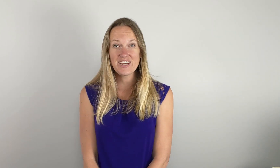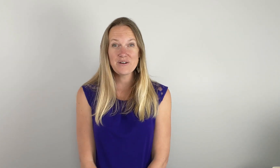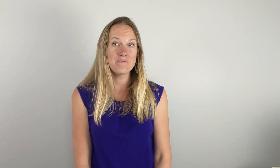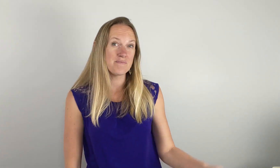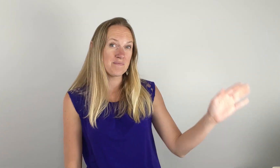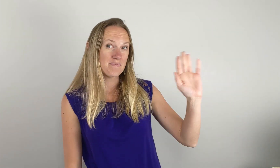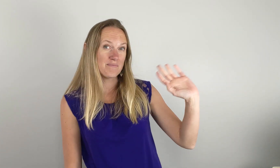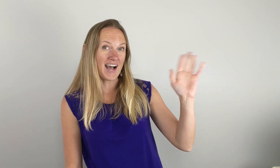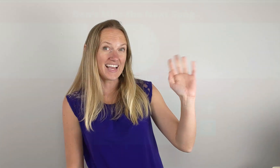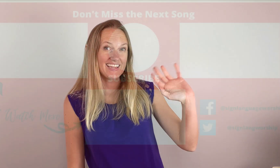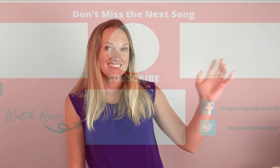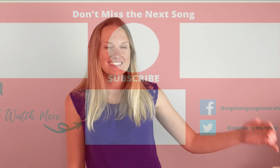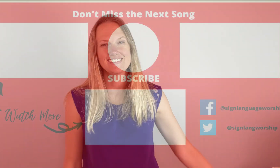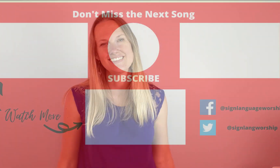video. Bye.